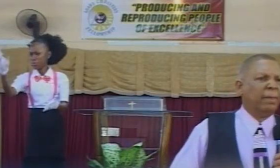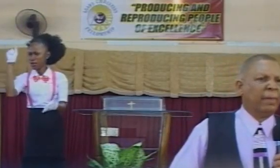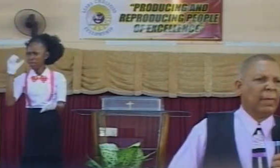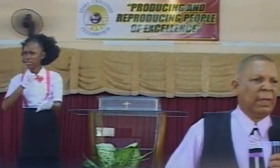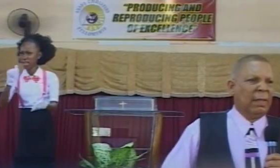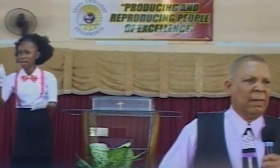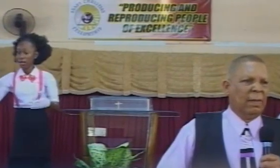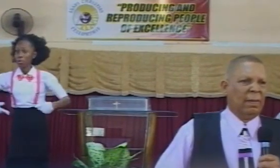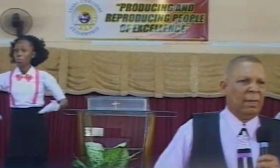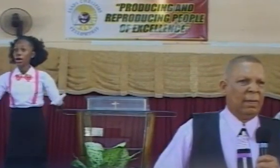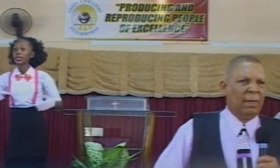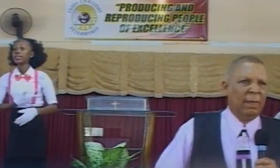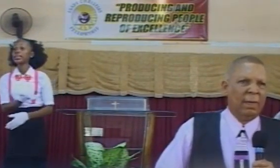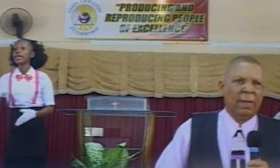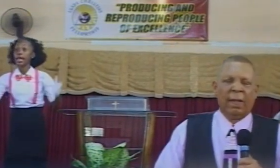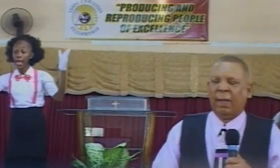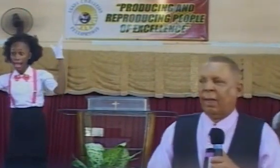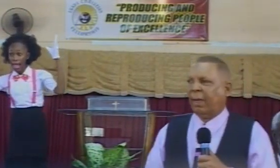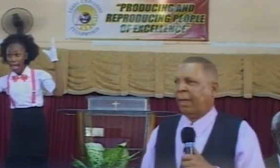him.